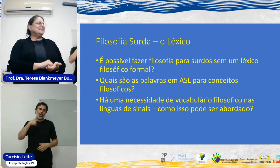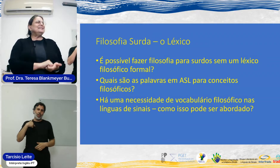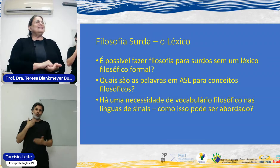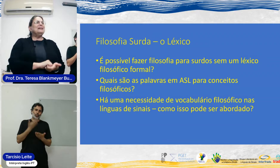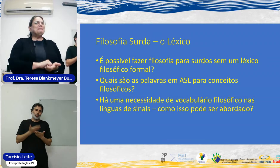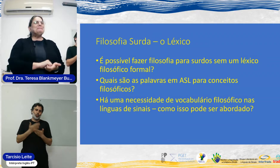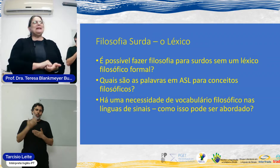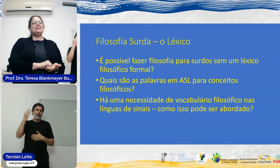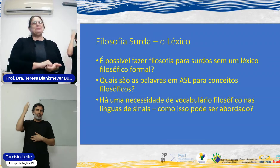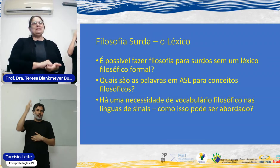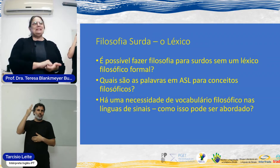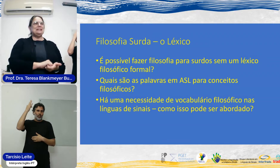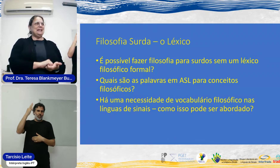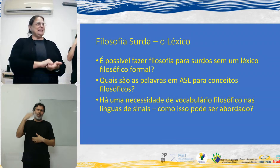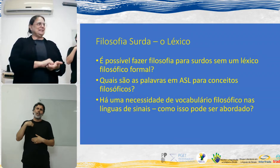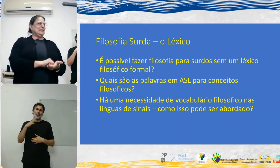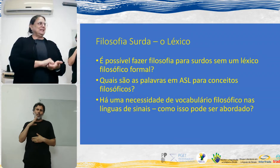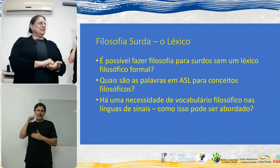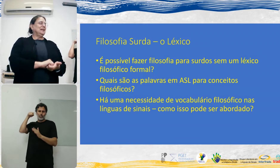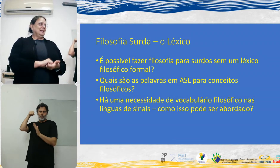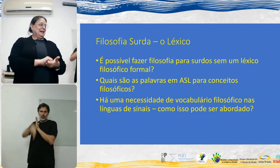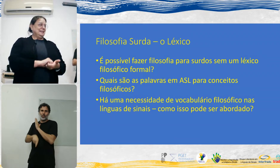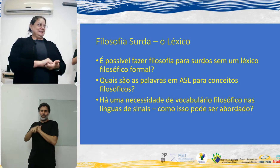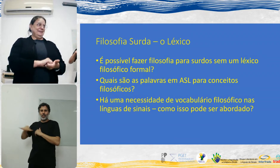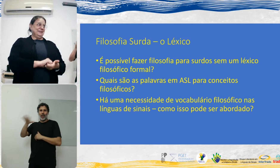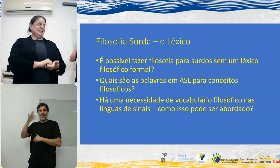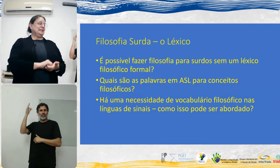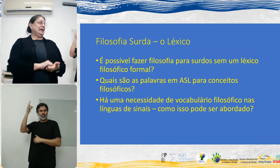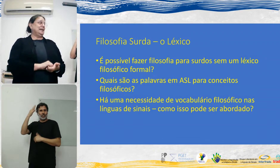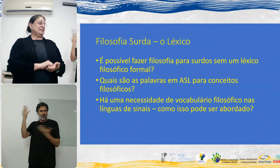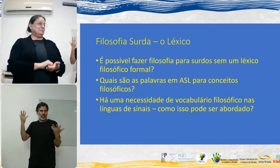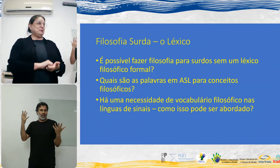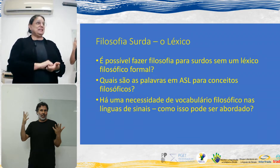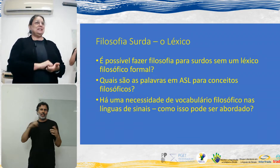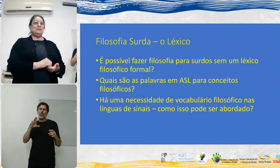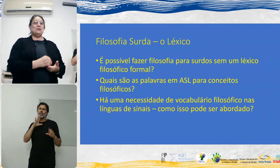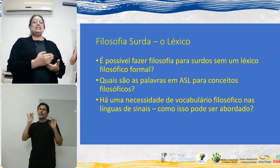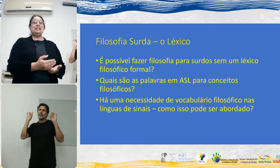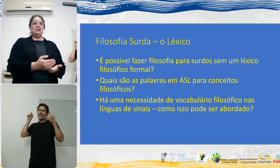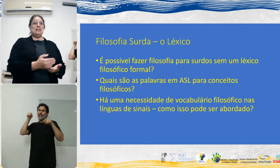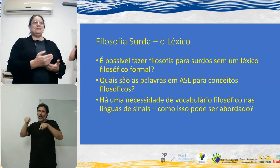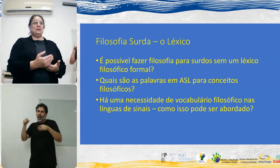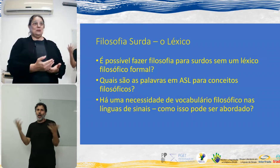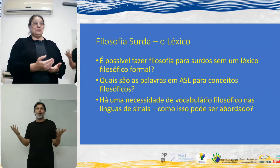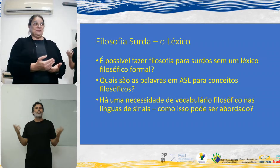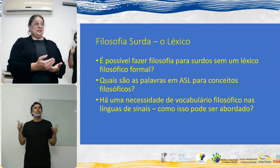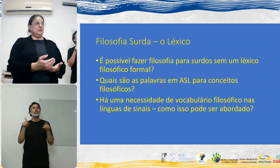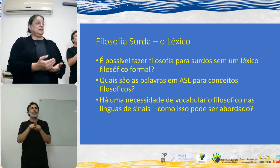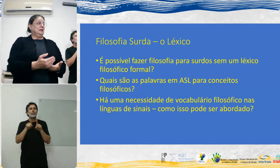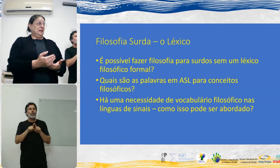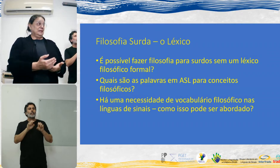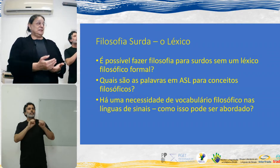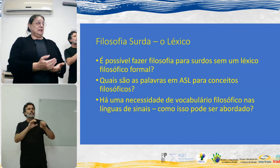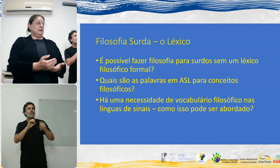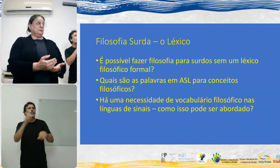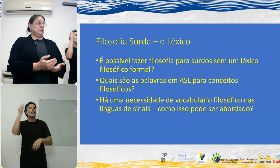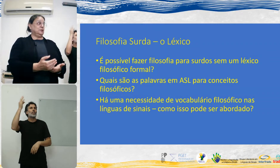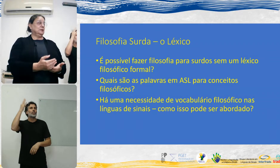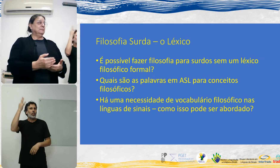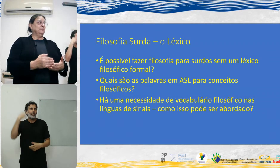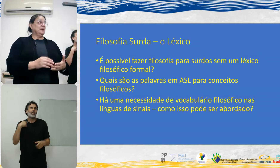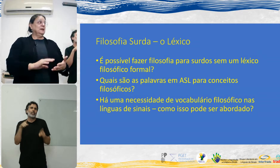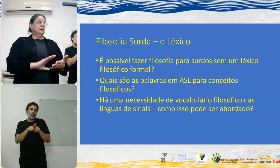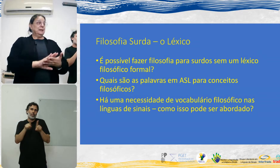had some expertise in ASL. I definitely had expertise for teaching philosophy in sign